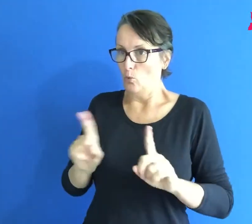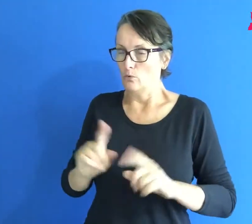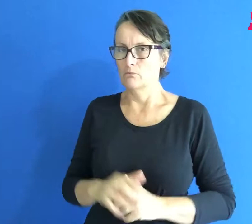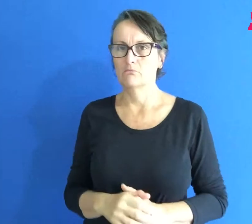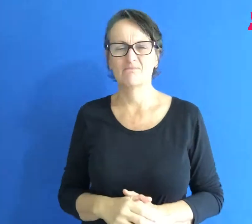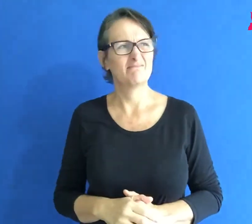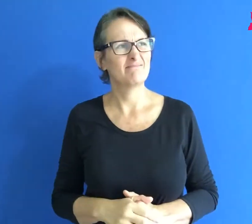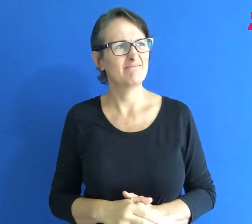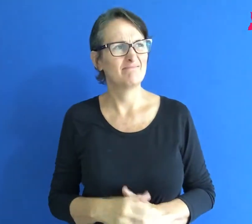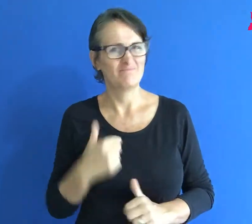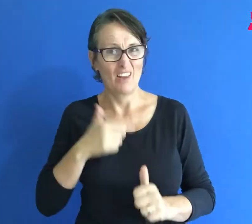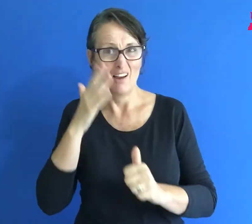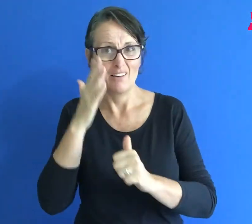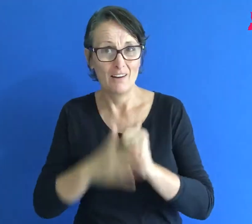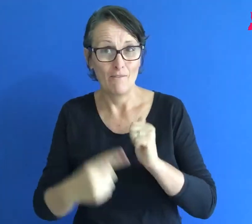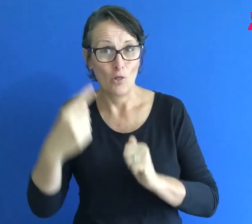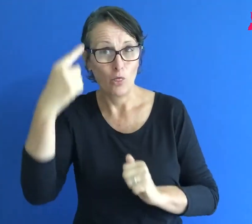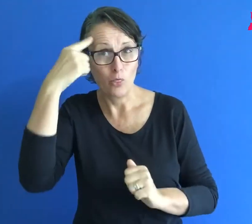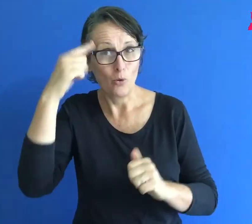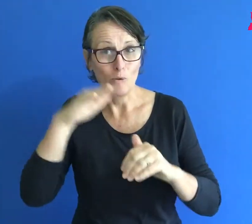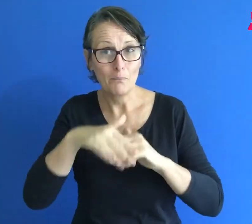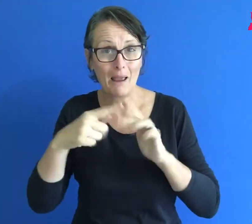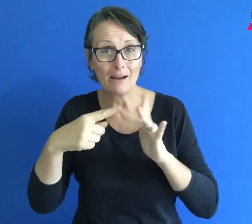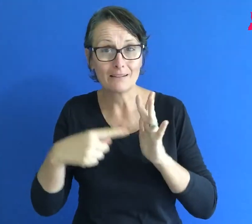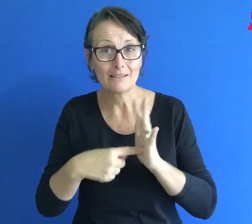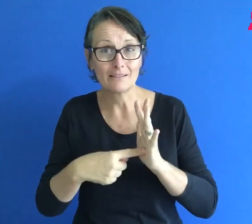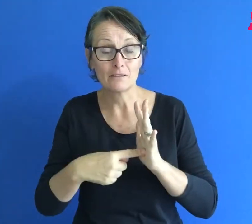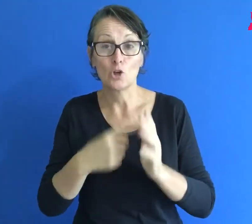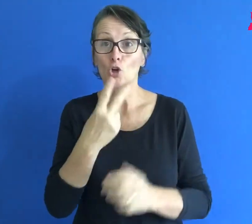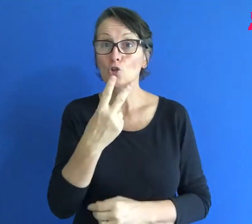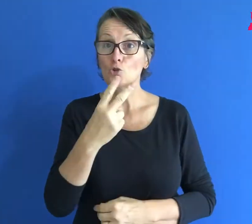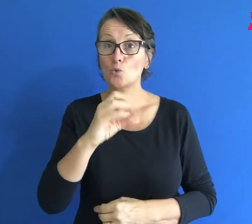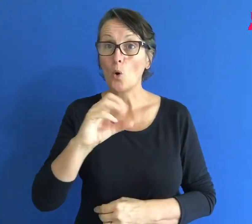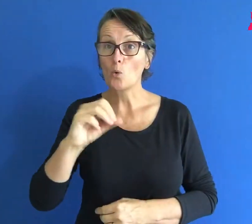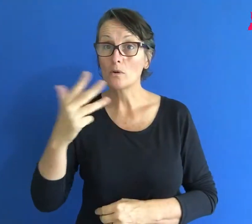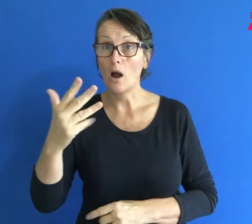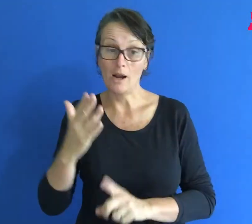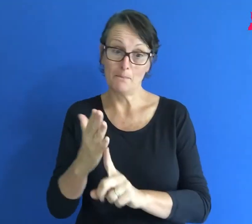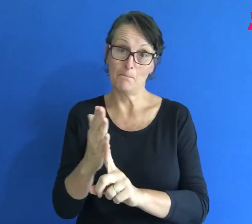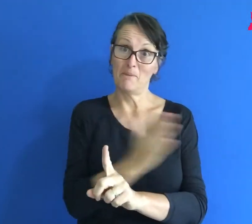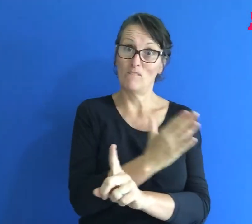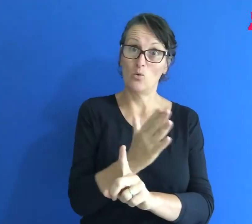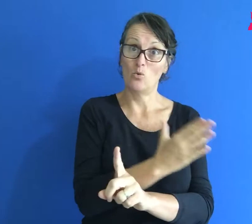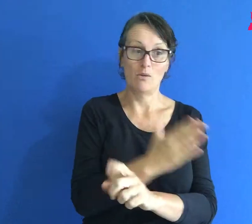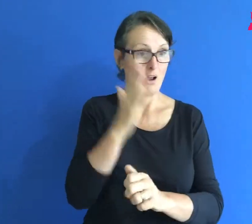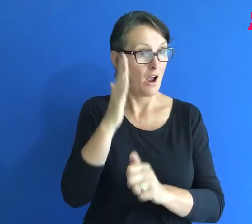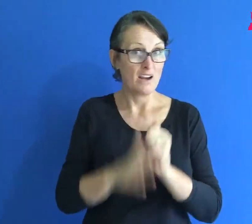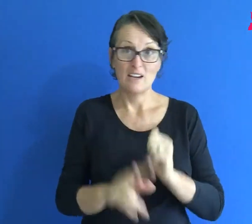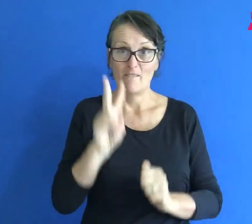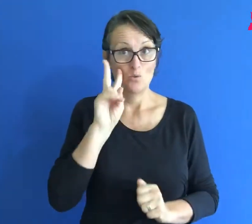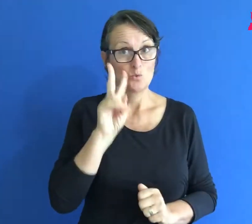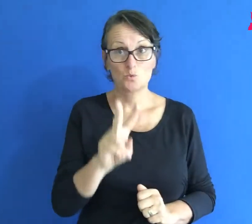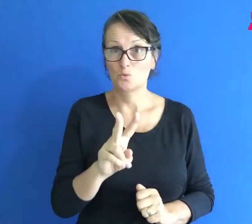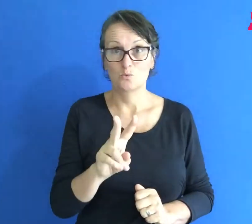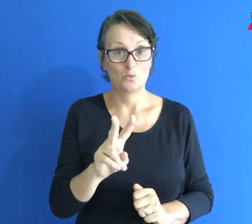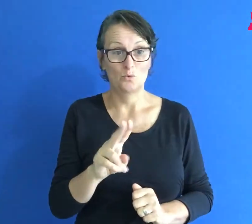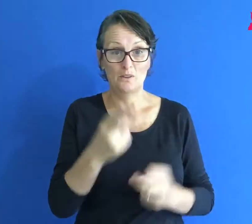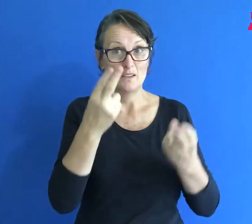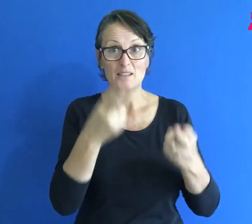Not really. You know, and it's interesting. I had not seen a dead person prior to 2009.